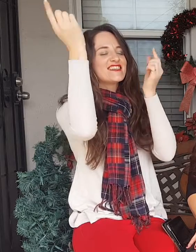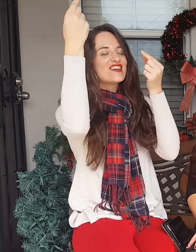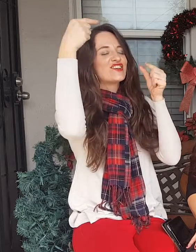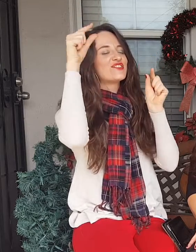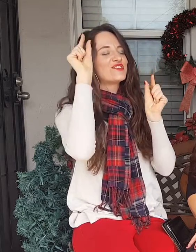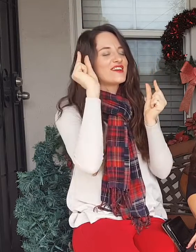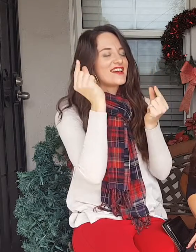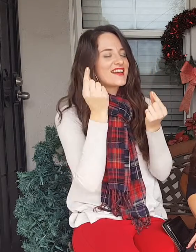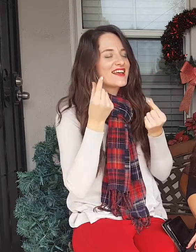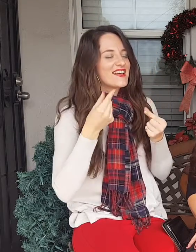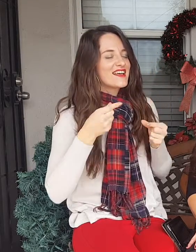amazing grace.